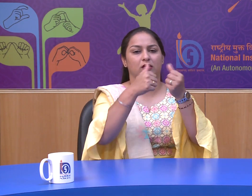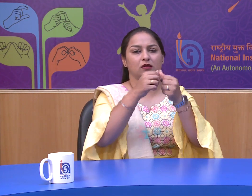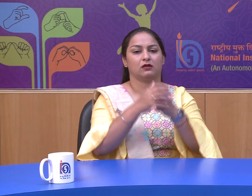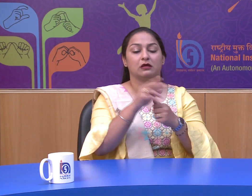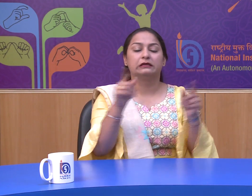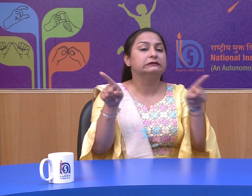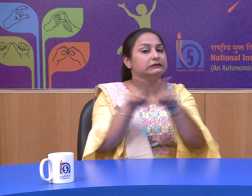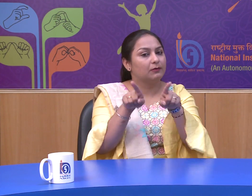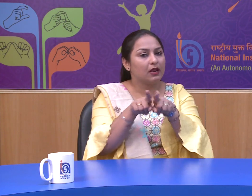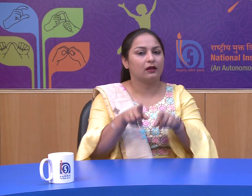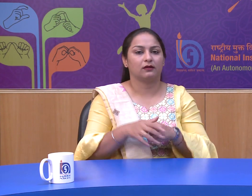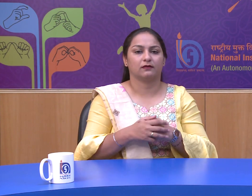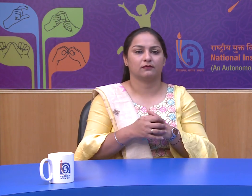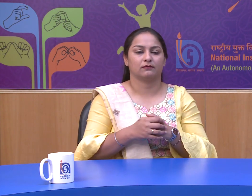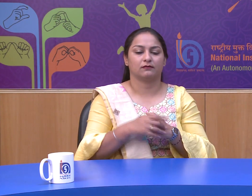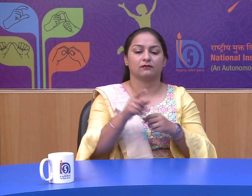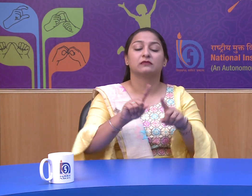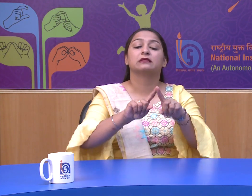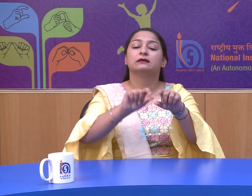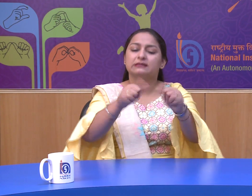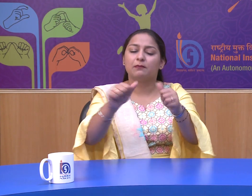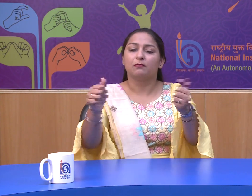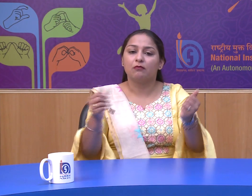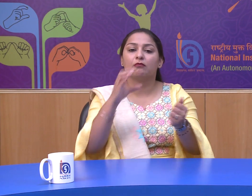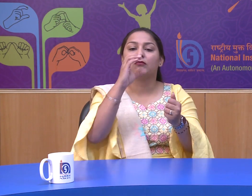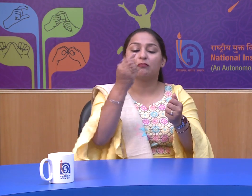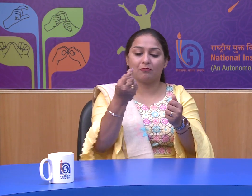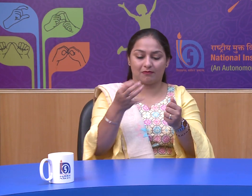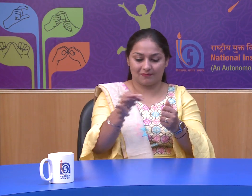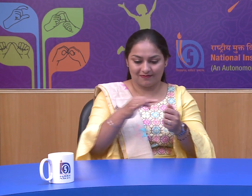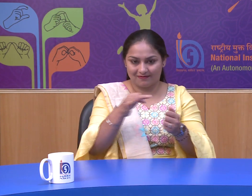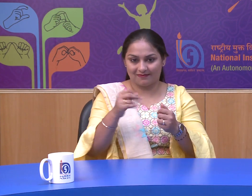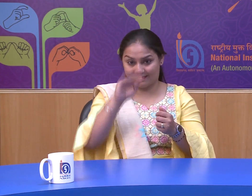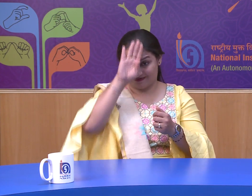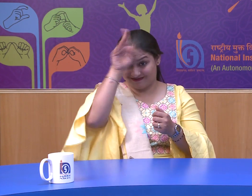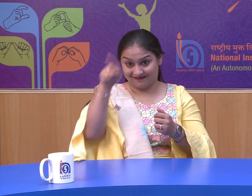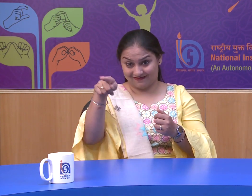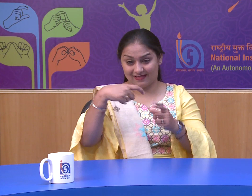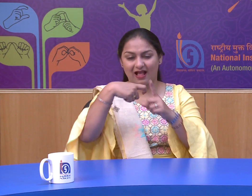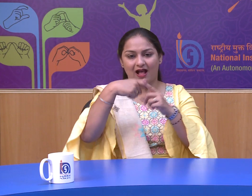Similarly, some coins of King Kanishka